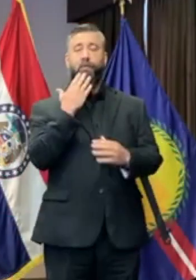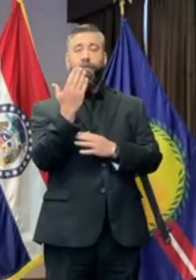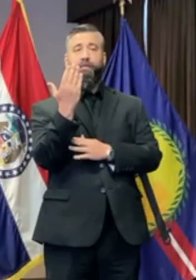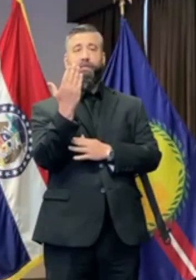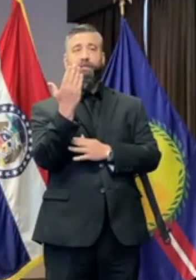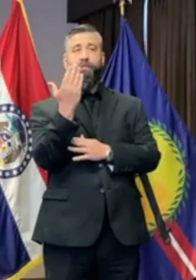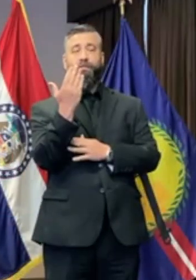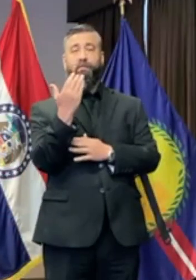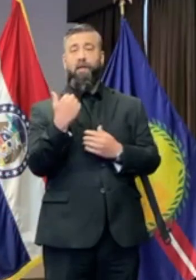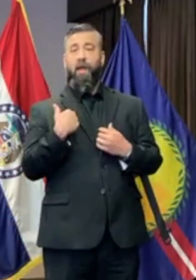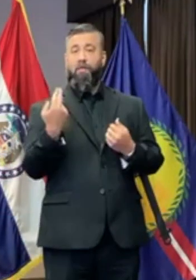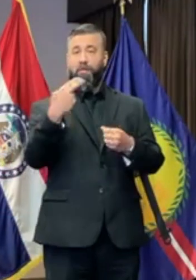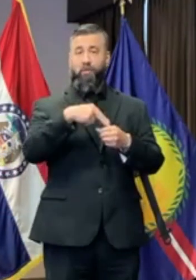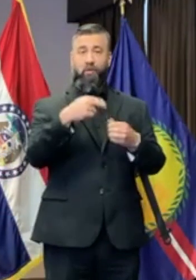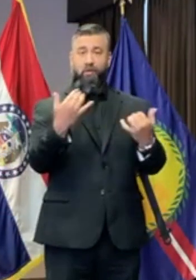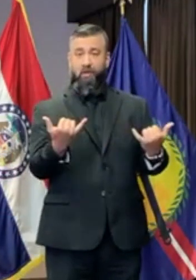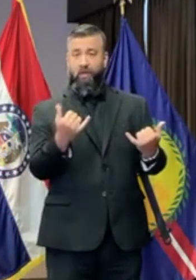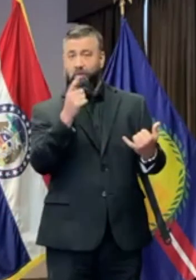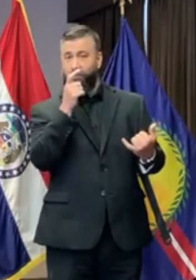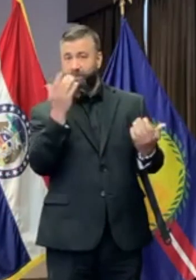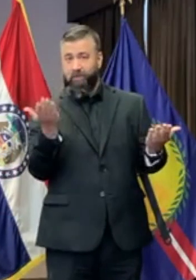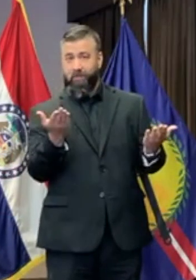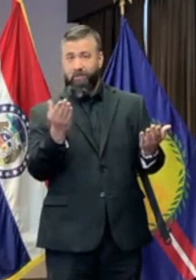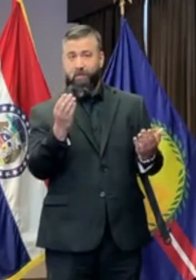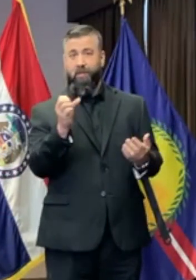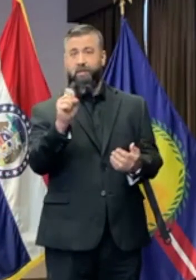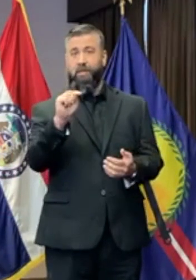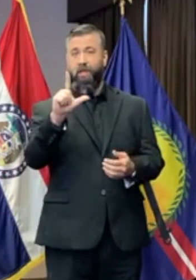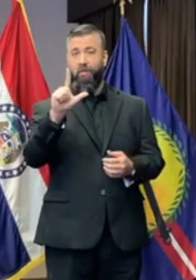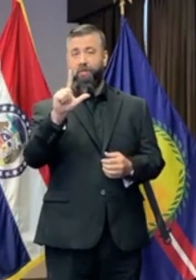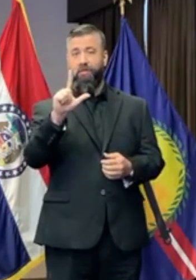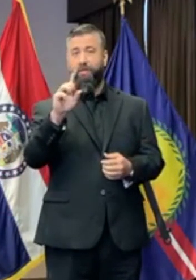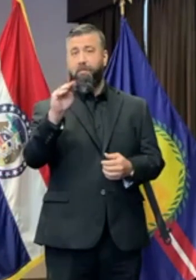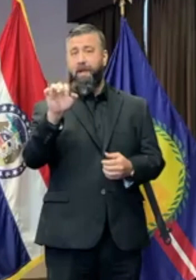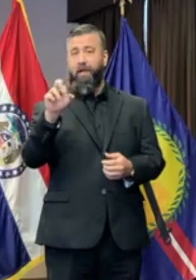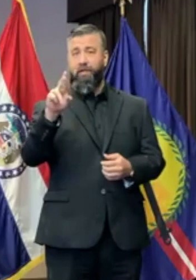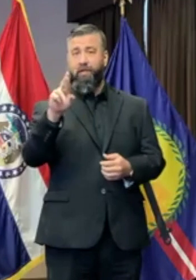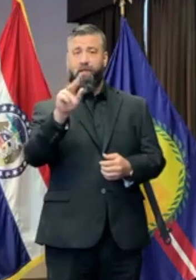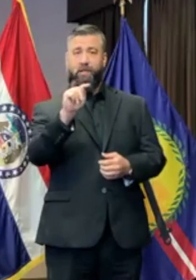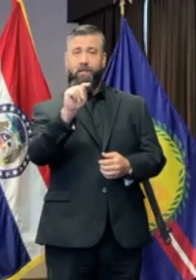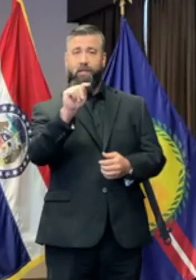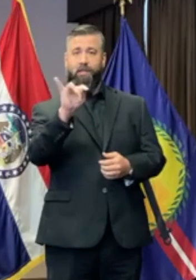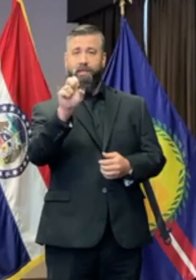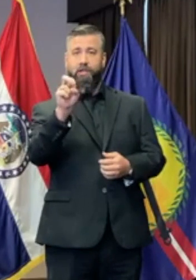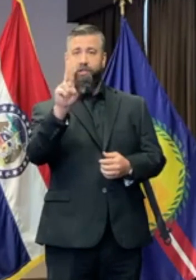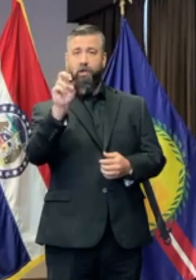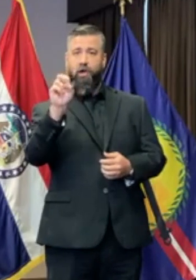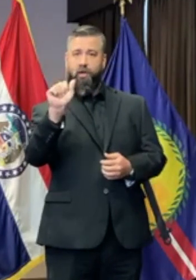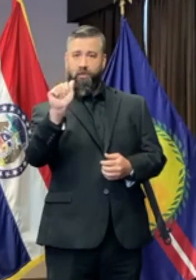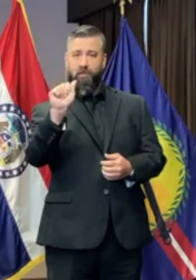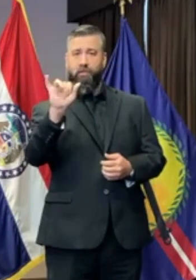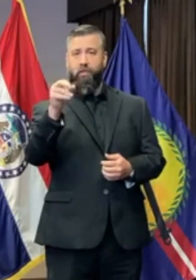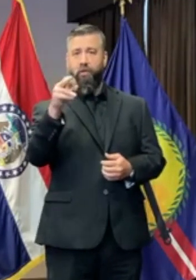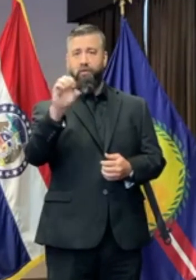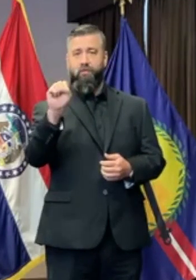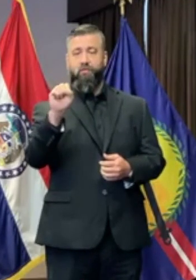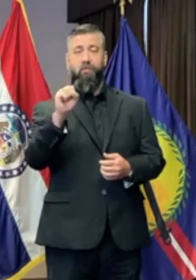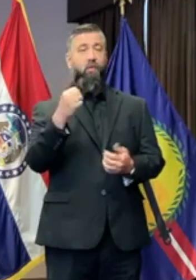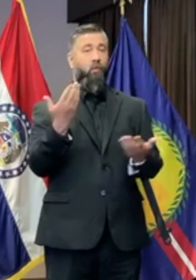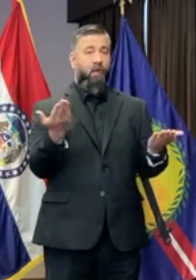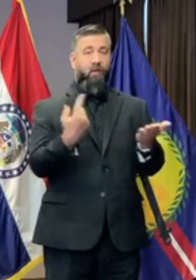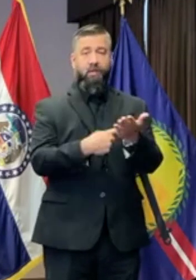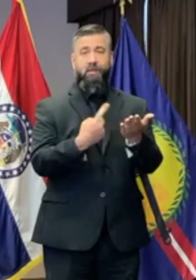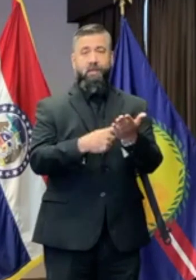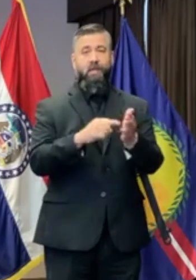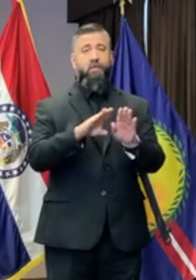Good morning. I'm joined today by St. Louis Mayor Tishuara Jones, and we're here to talk about Reopen STL. Throughout